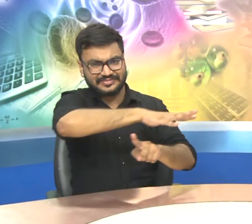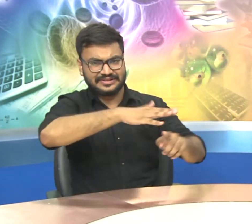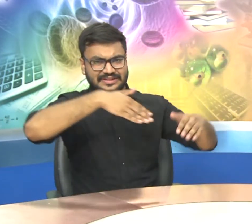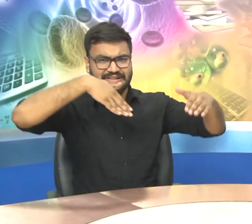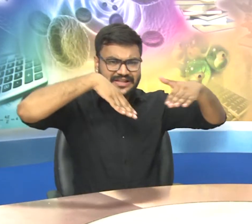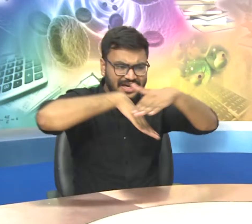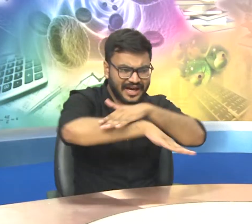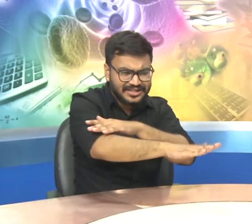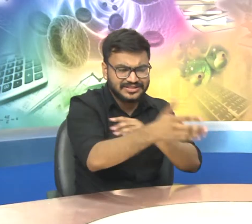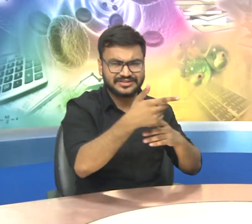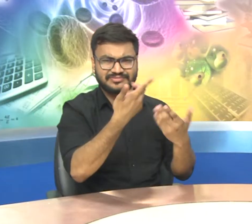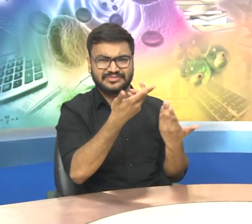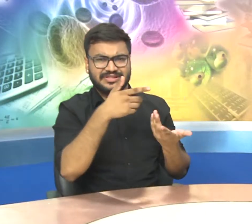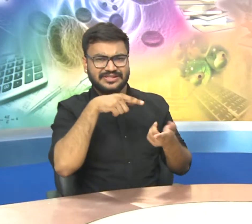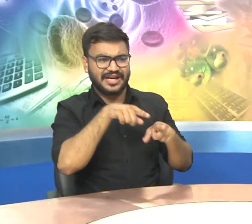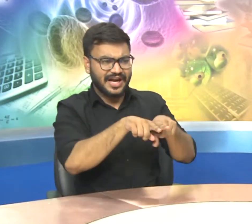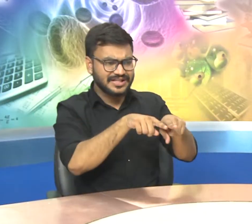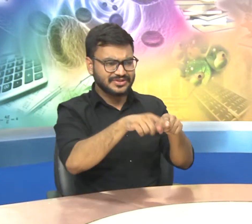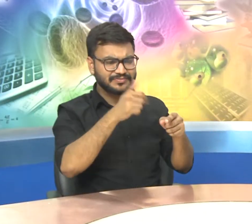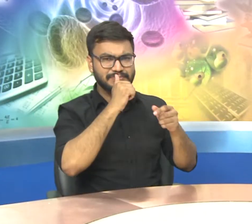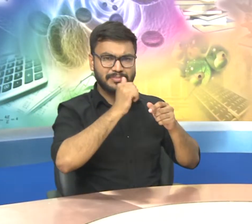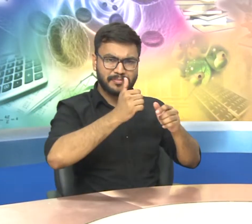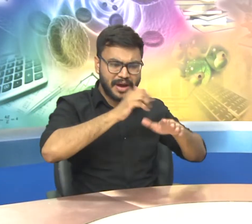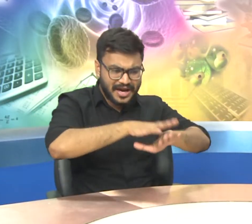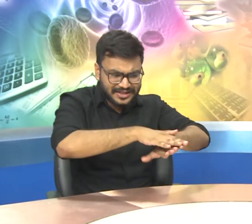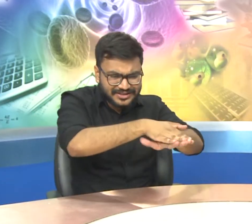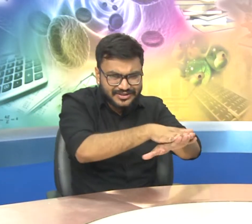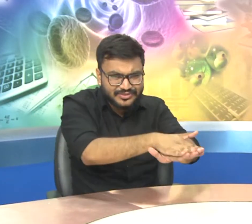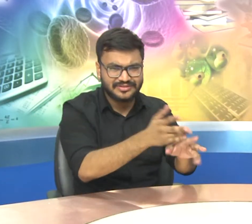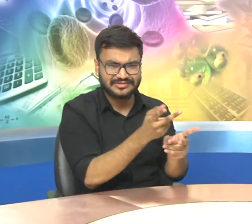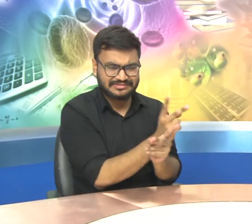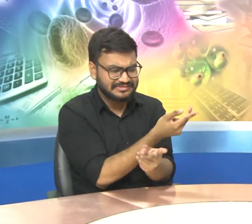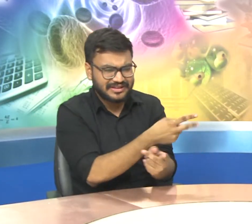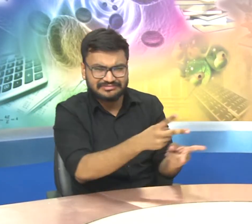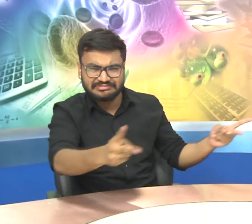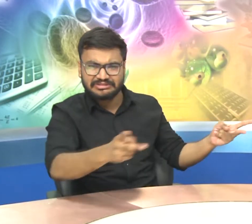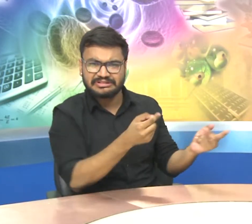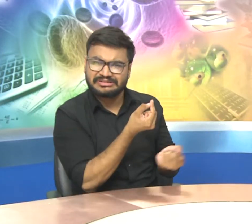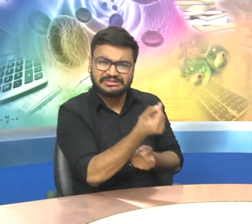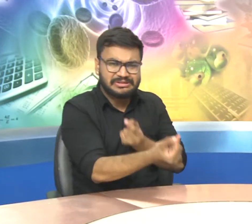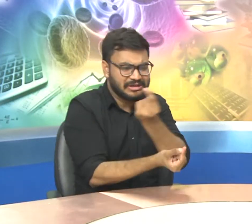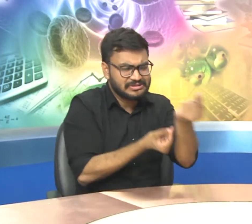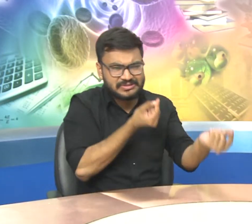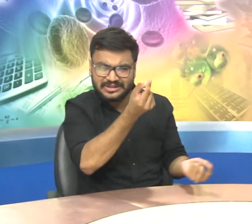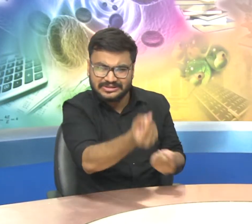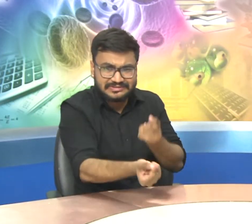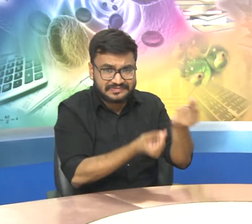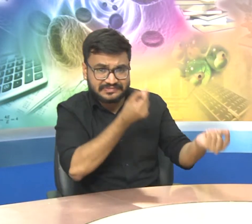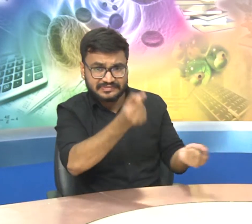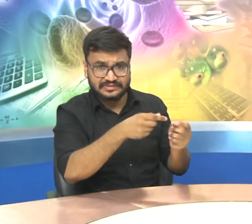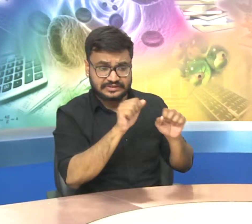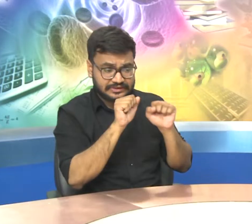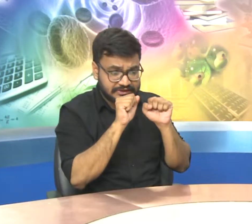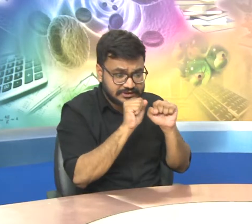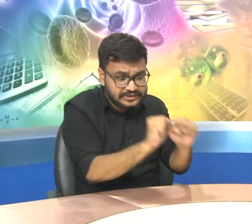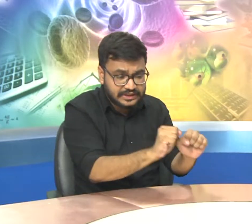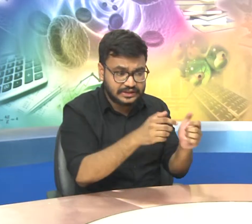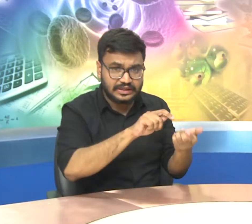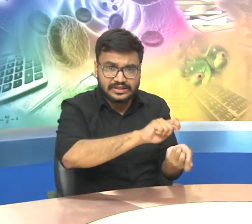A pond is an example of a complete, closed, and an independent ecosystem.